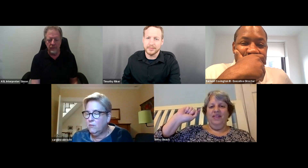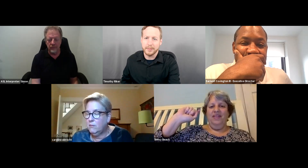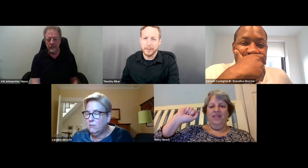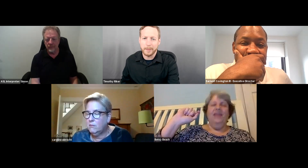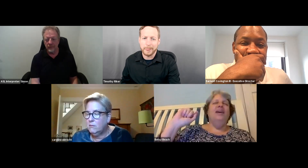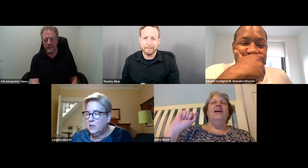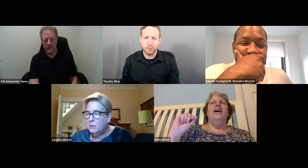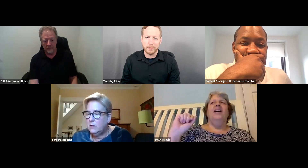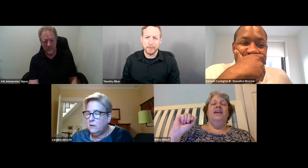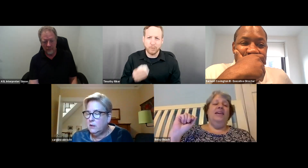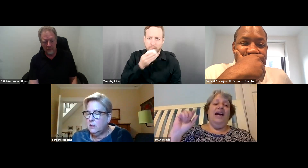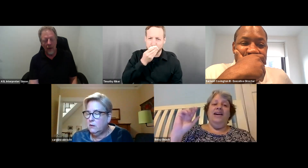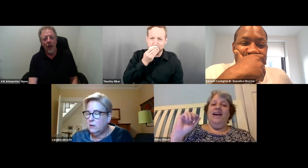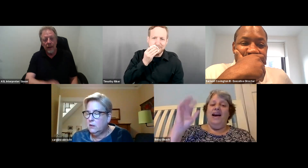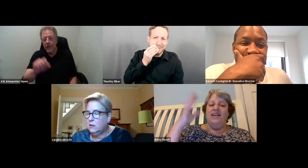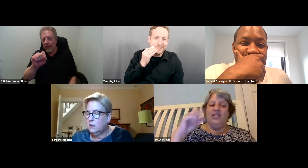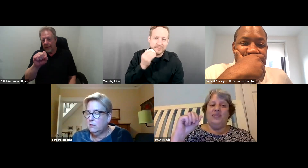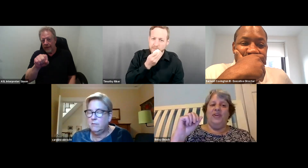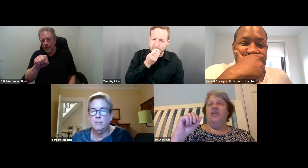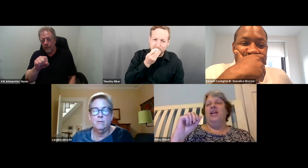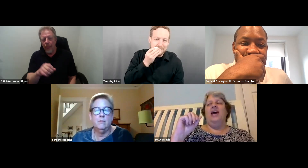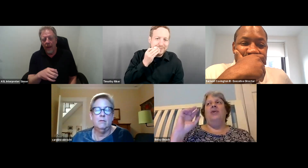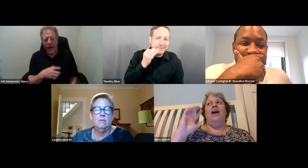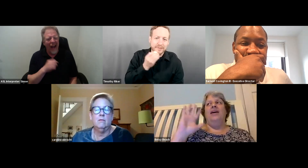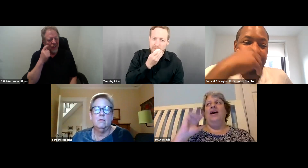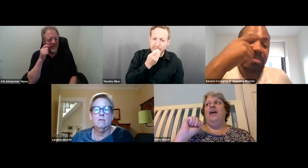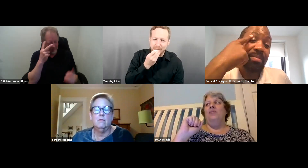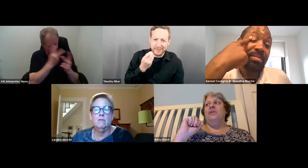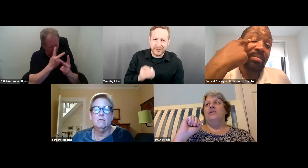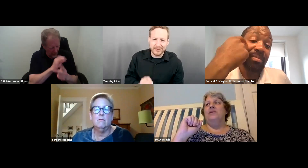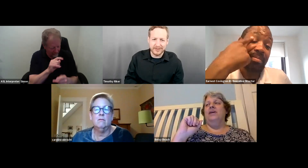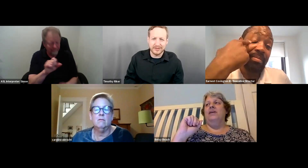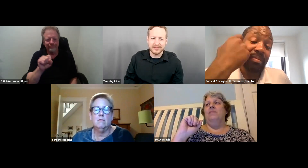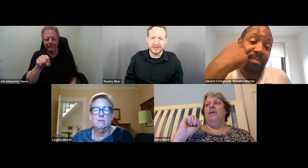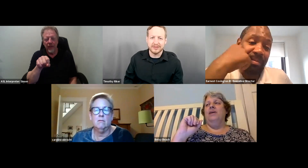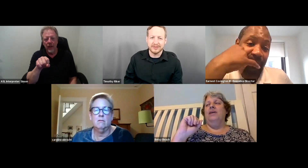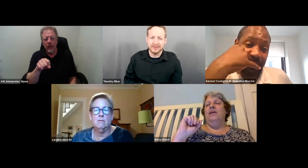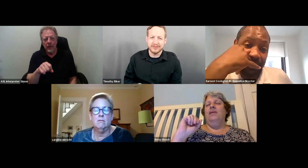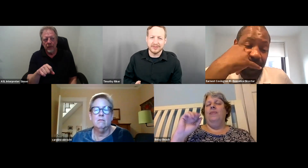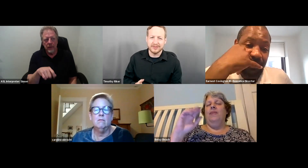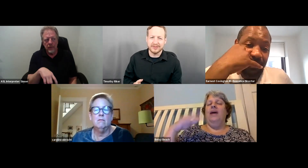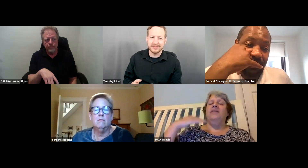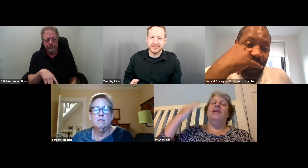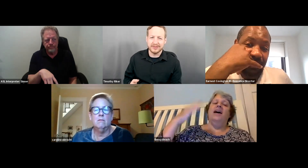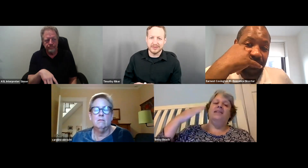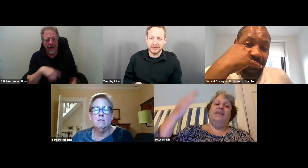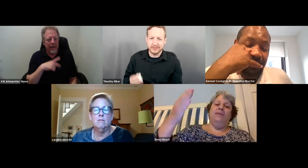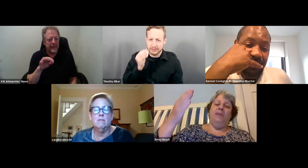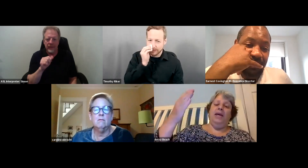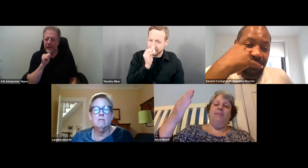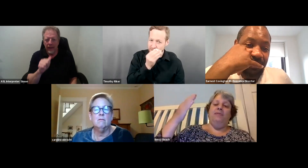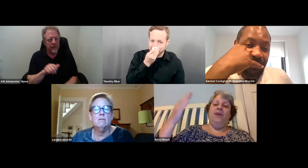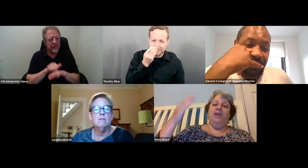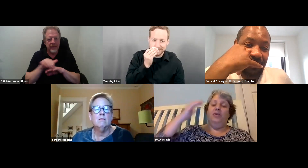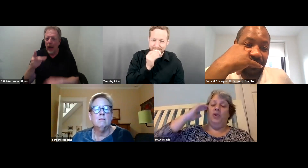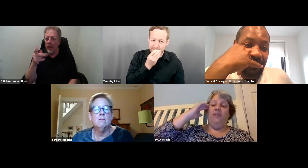Betsy. Yeah, I just figured it out. I was, I did not send